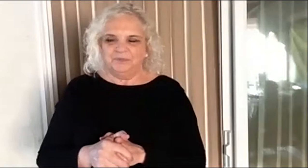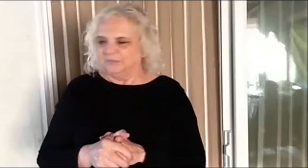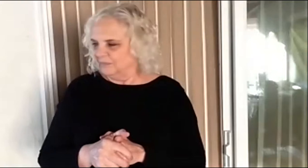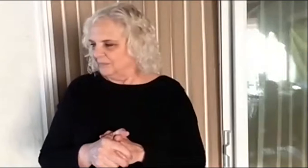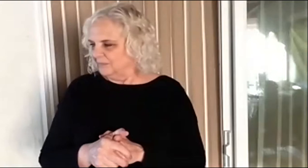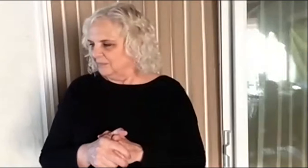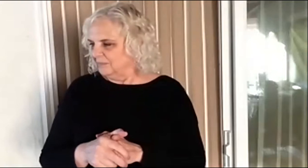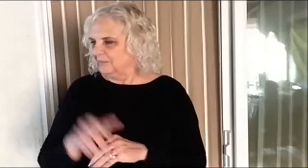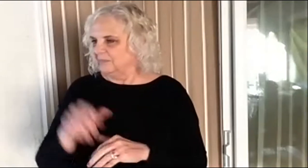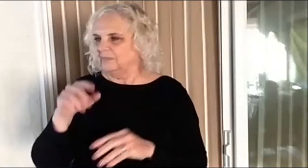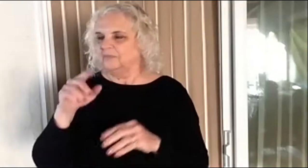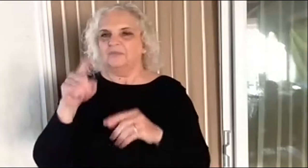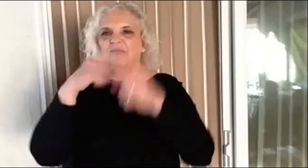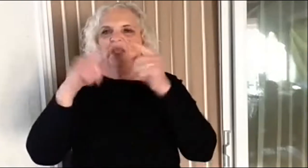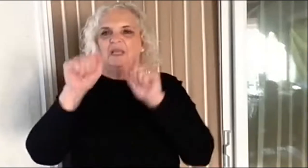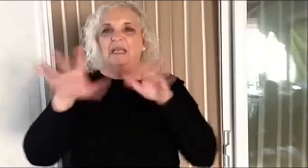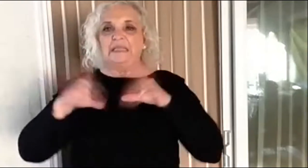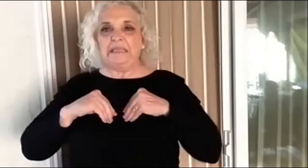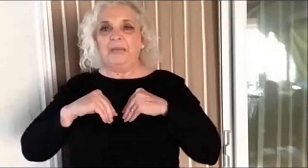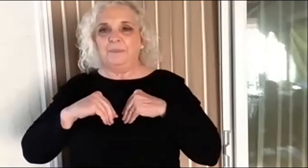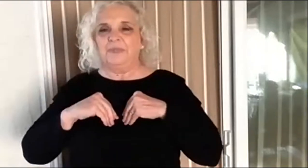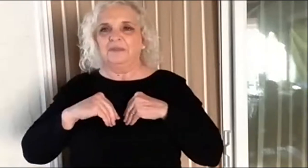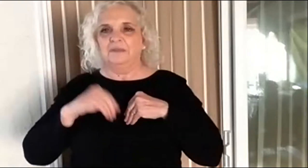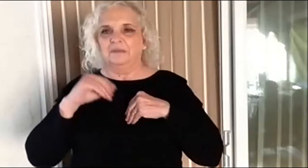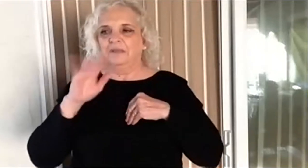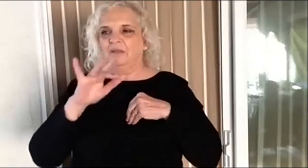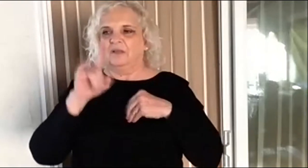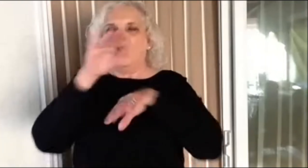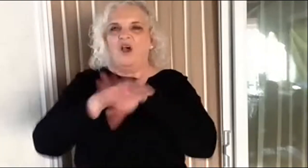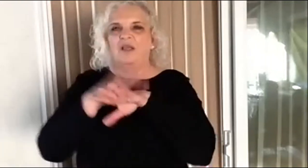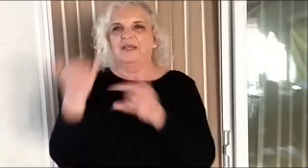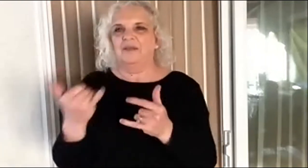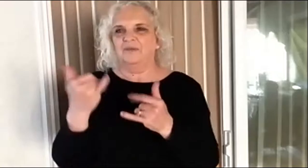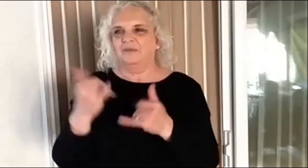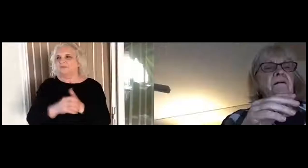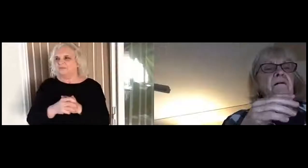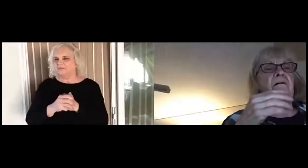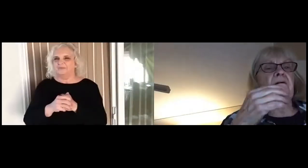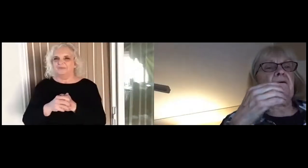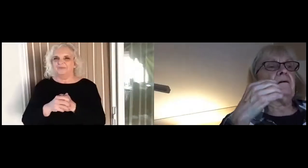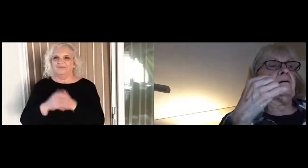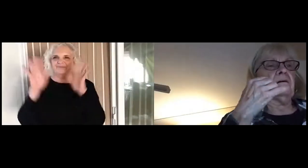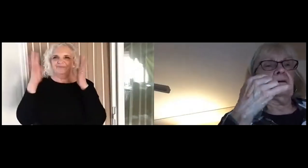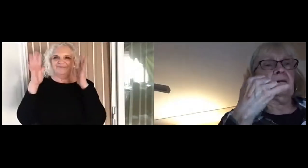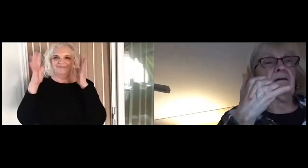Sign accept. Oh. Can she Oh, sign? there she goes. She's on now. Okay, There we go. Yay.